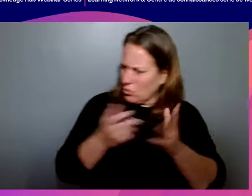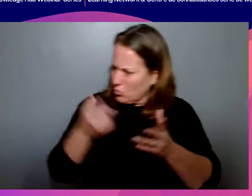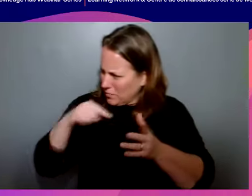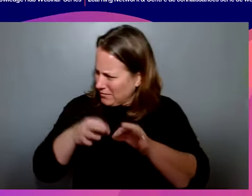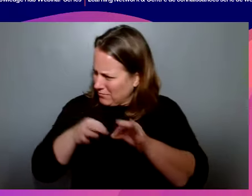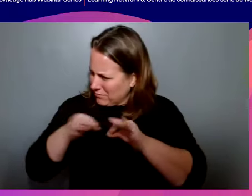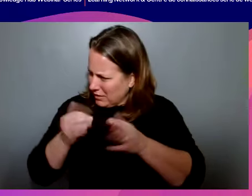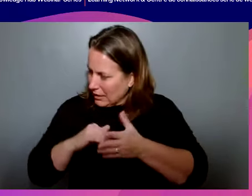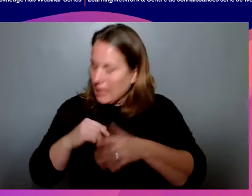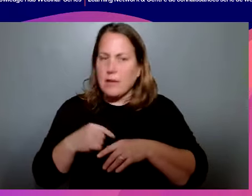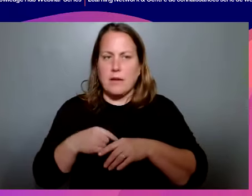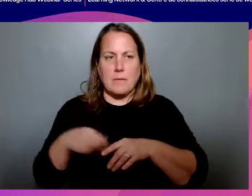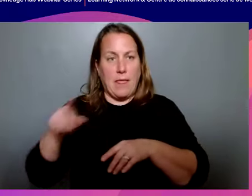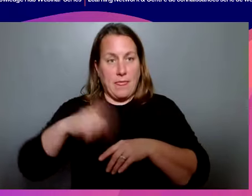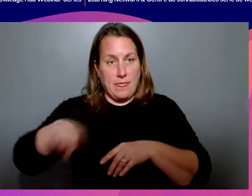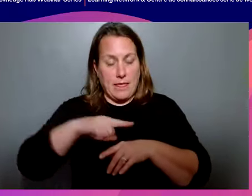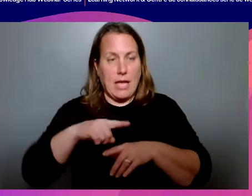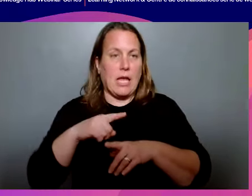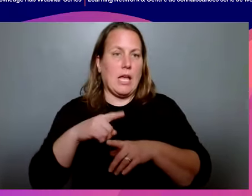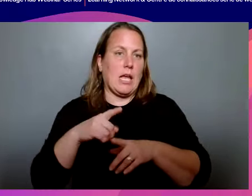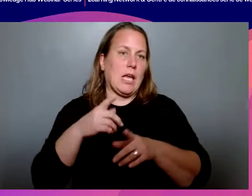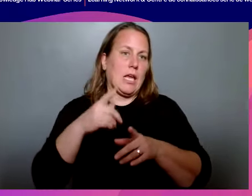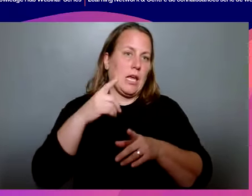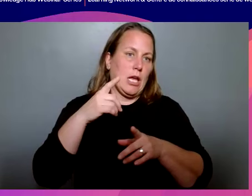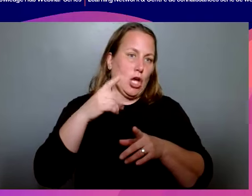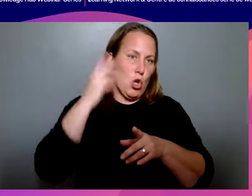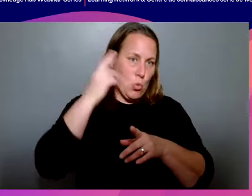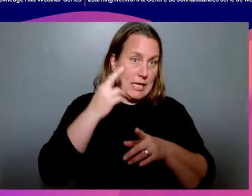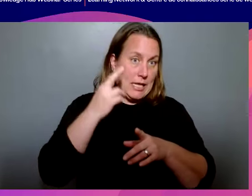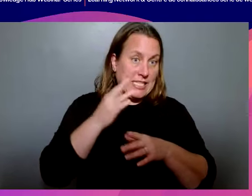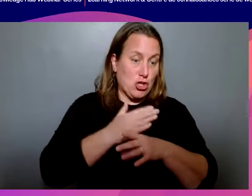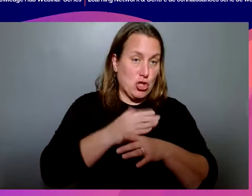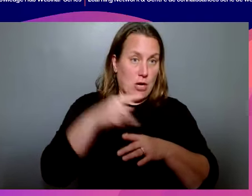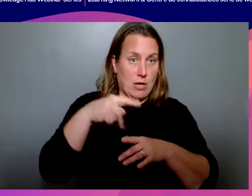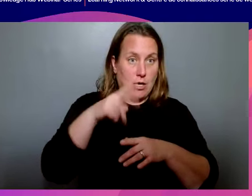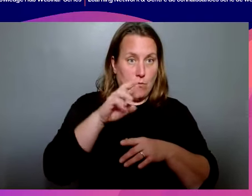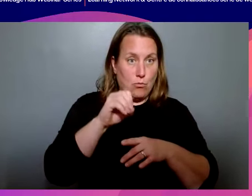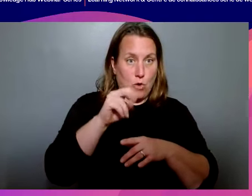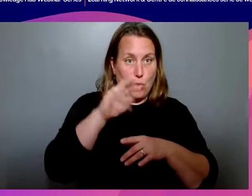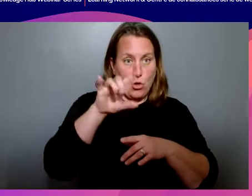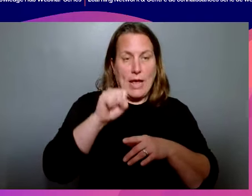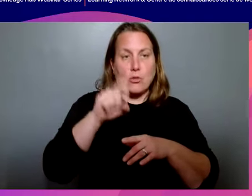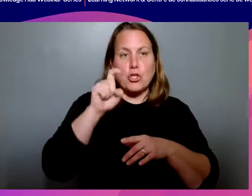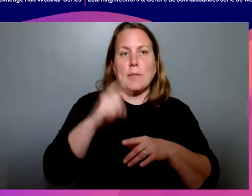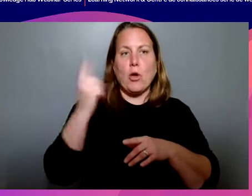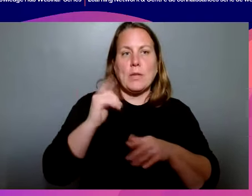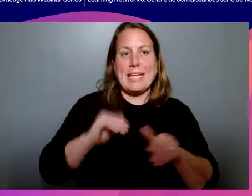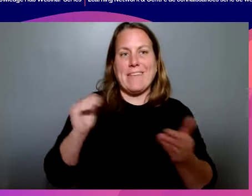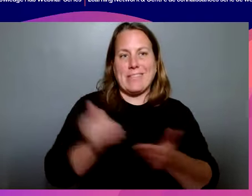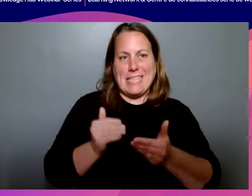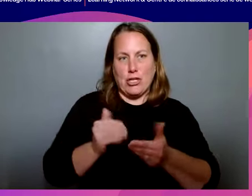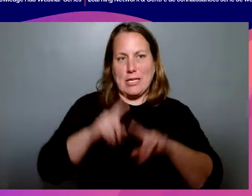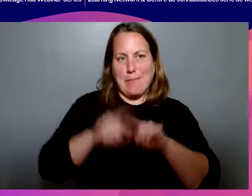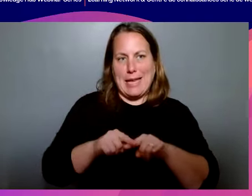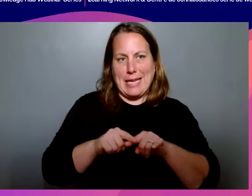They came to understand that encouraging sharing pronoun should only be an invitation in the interest